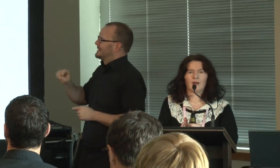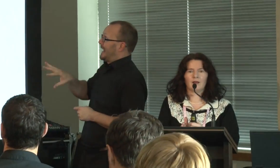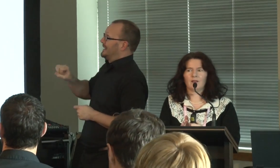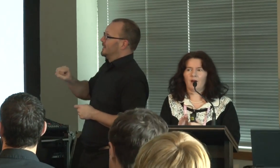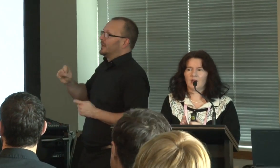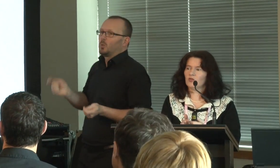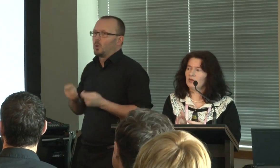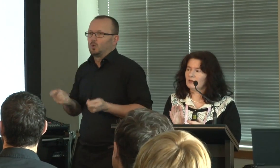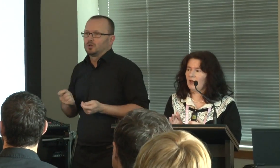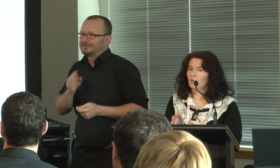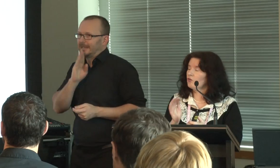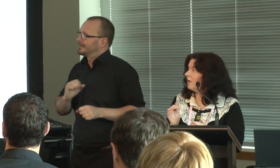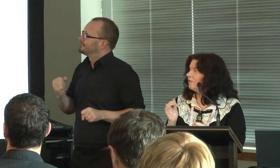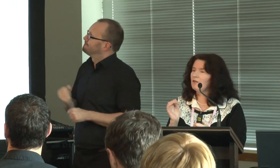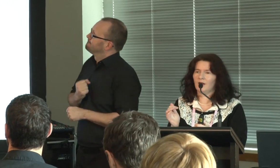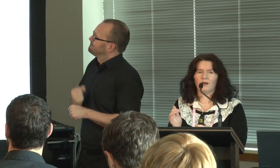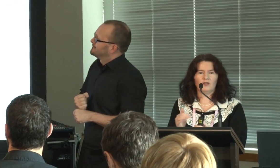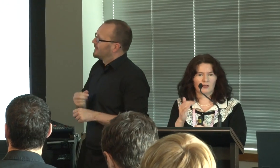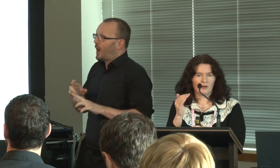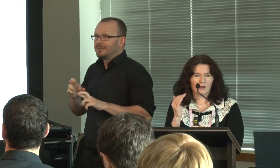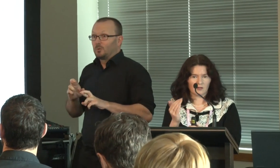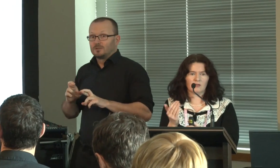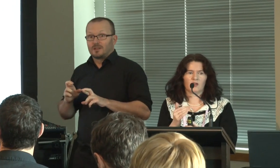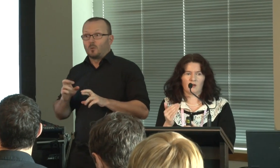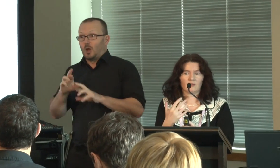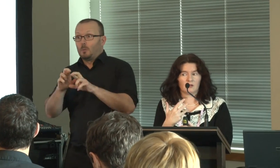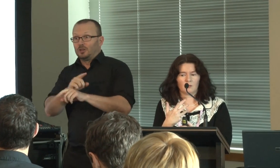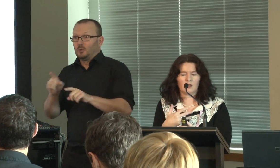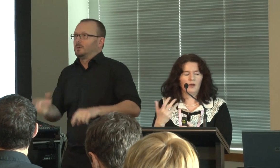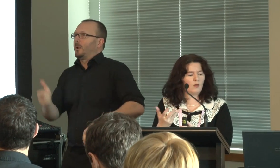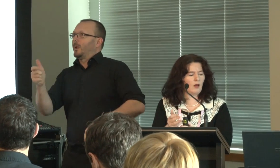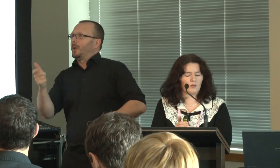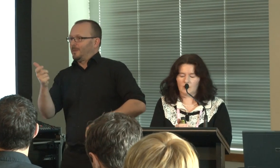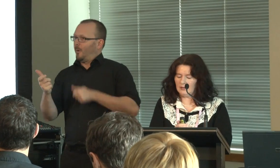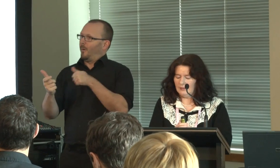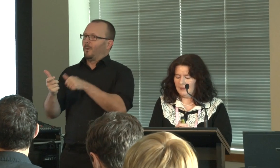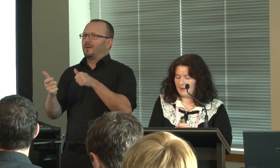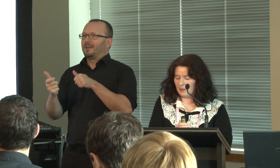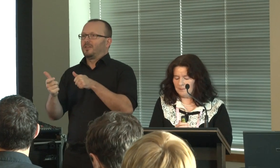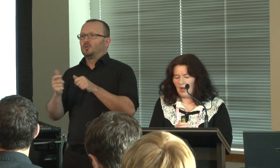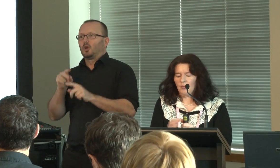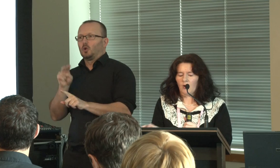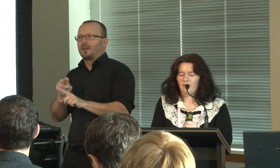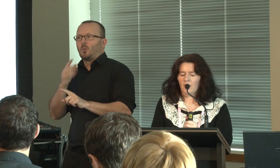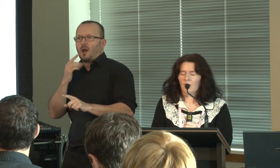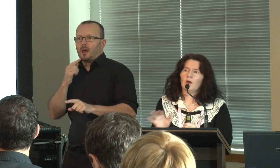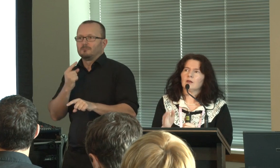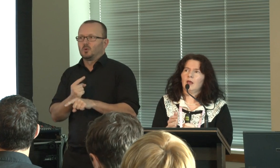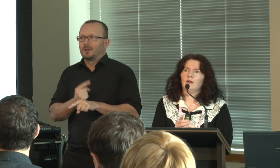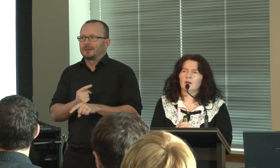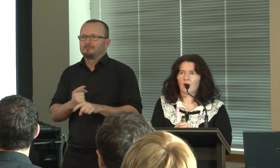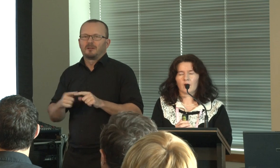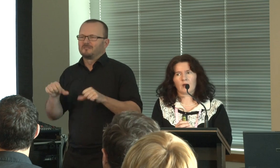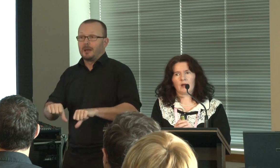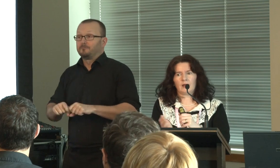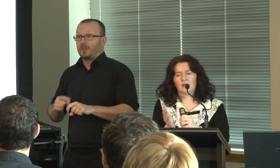work, sadly. The idea was you could scan it with your smartphone now and you could listen to the curator instead of me while I'm talking. But what I found out when I